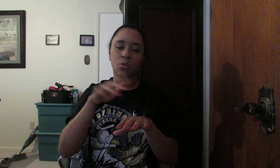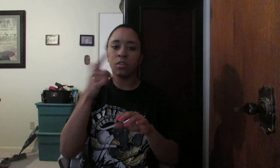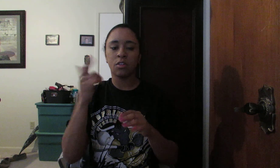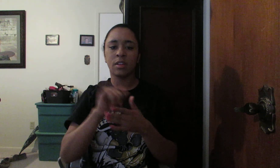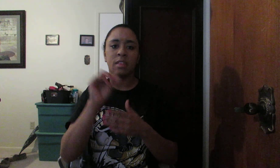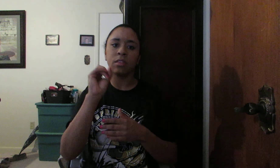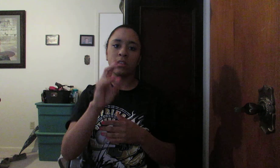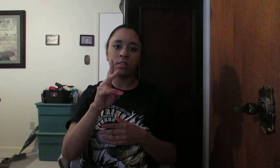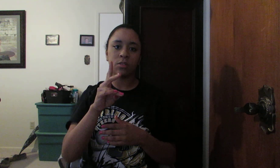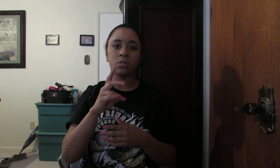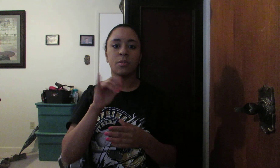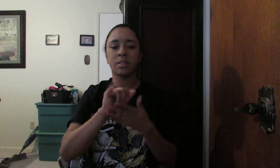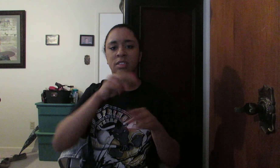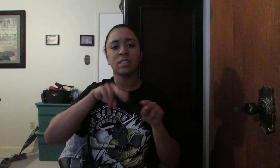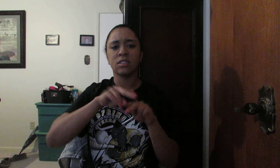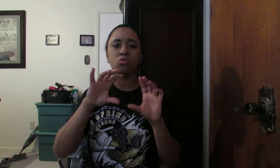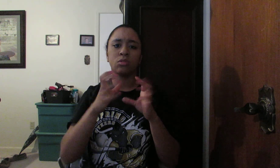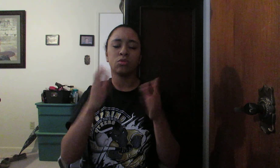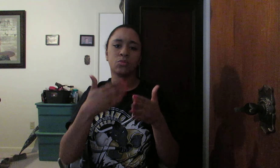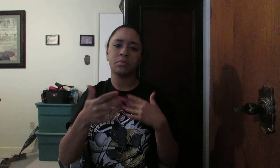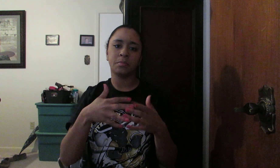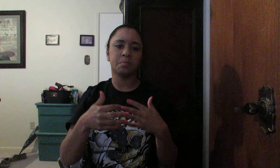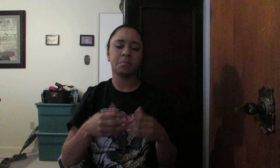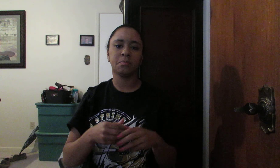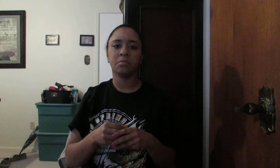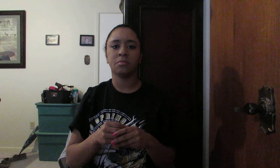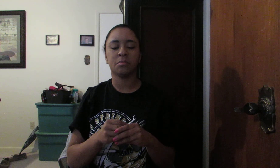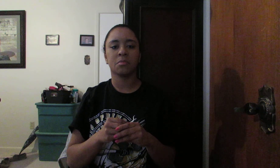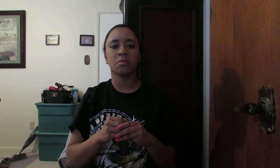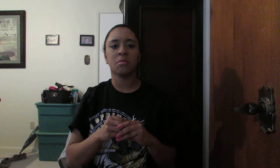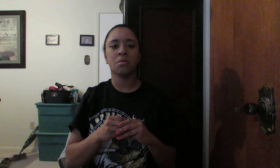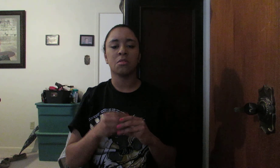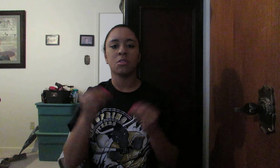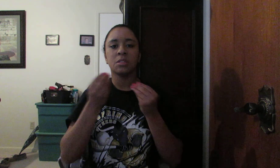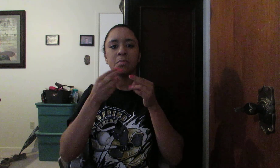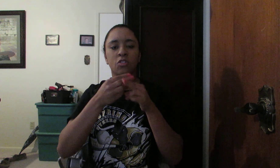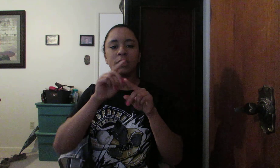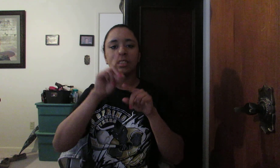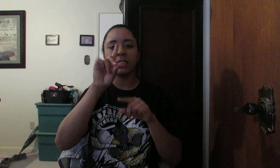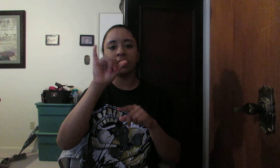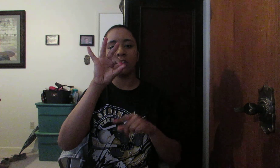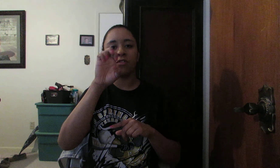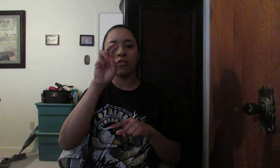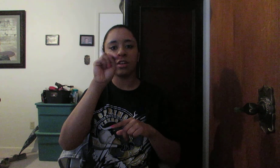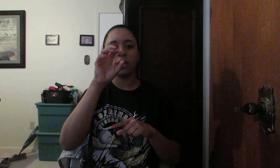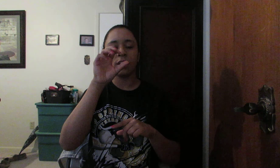okay. That's a natural classroom anyway. And there's something called differentiation that can happen in a classroom,